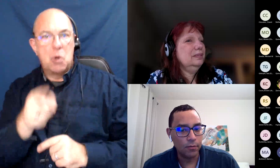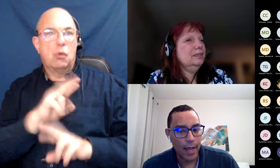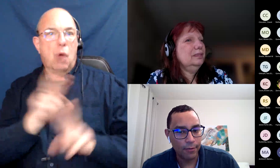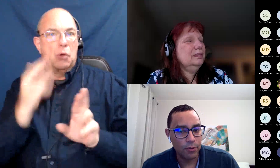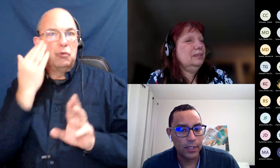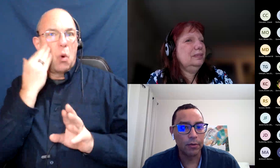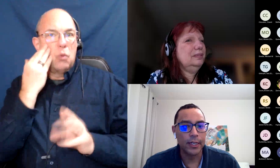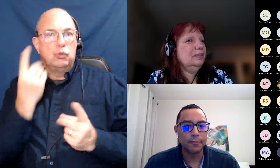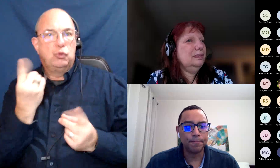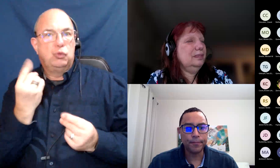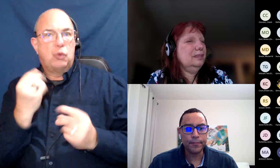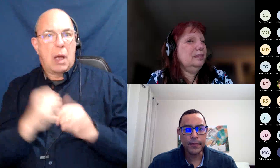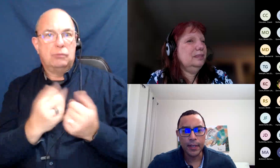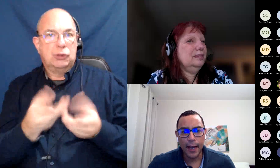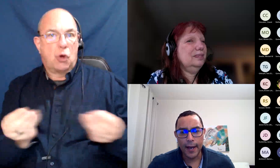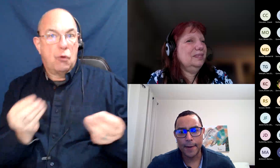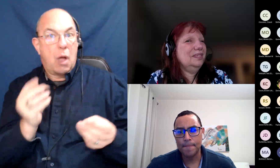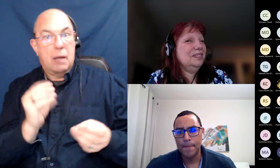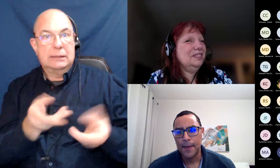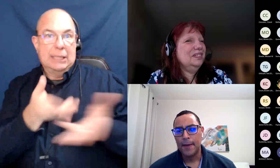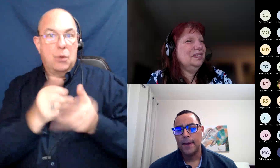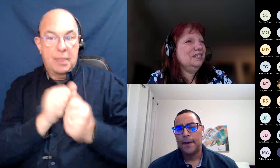how to deal with it.